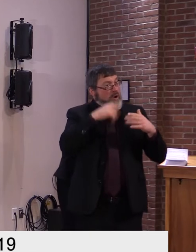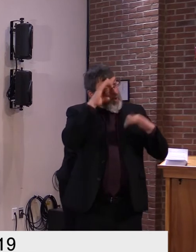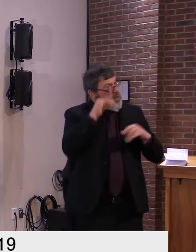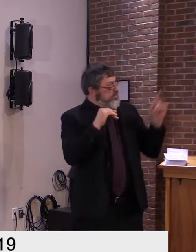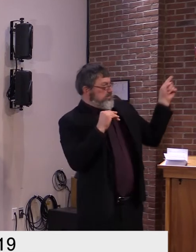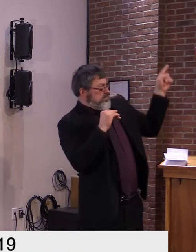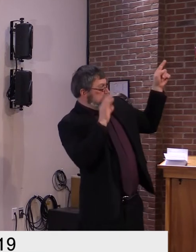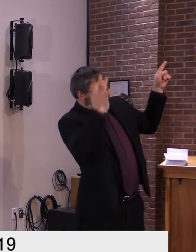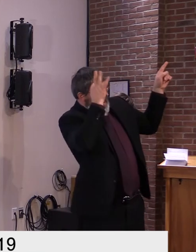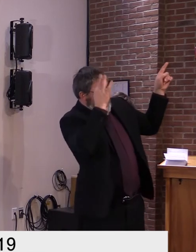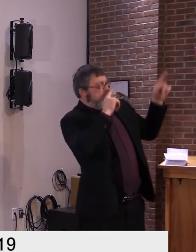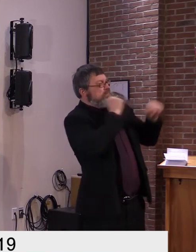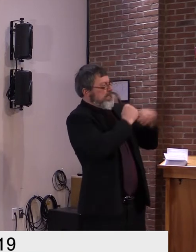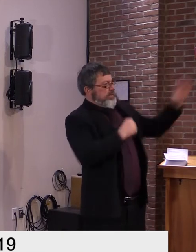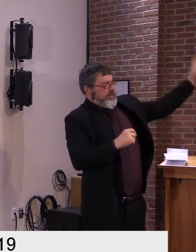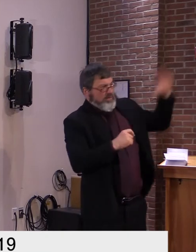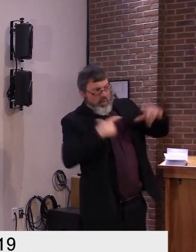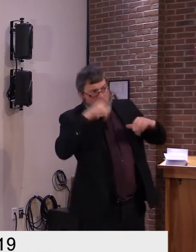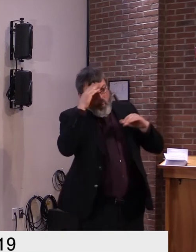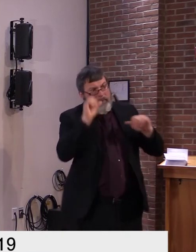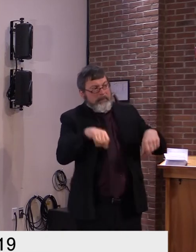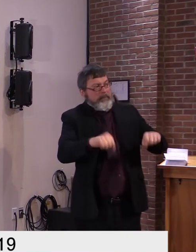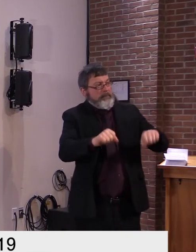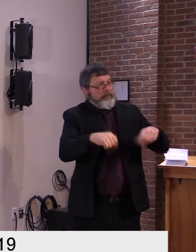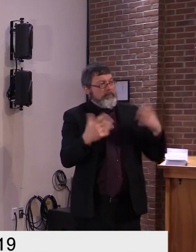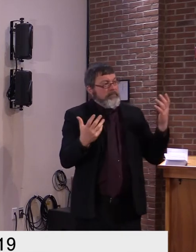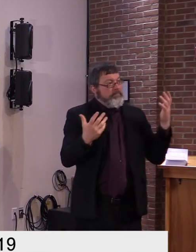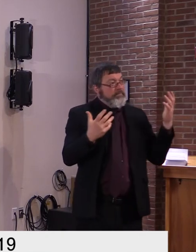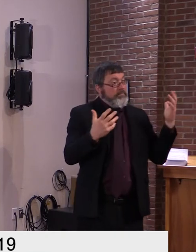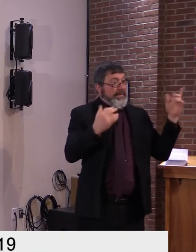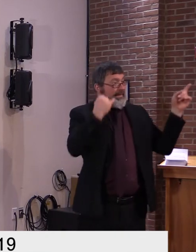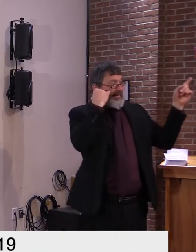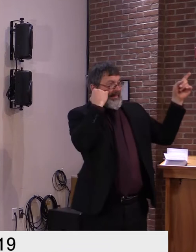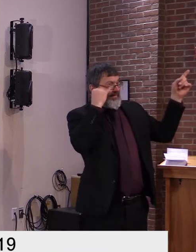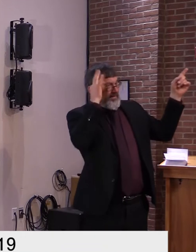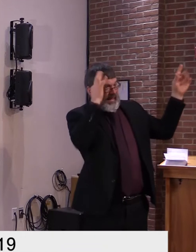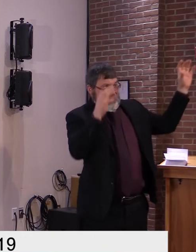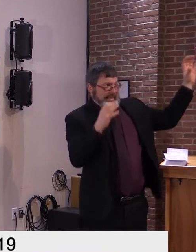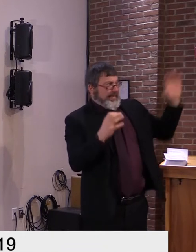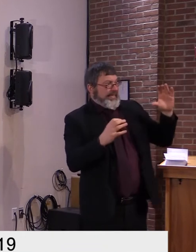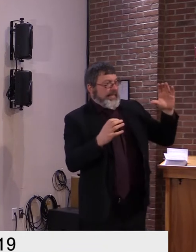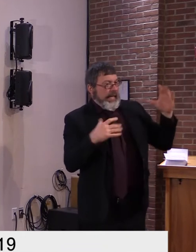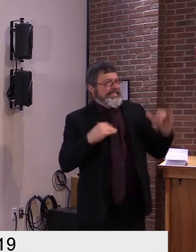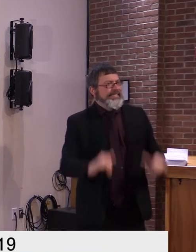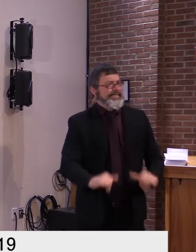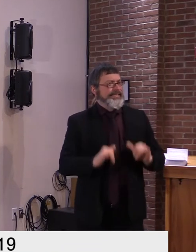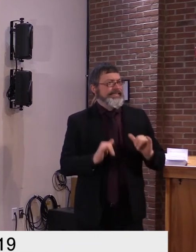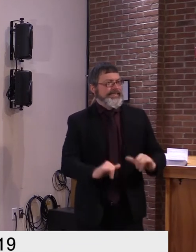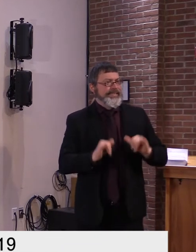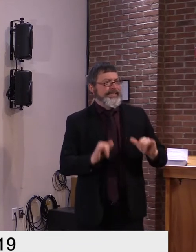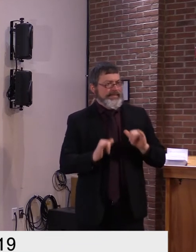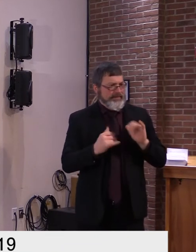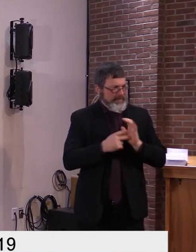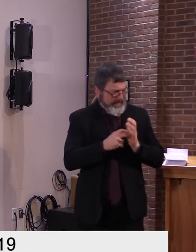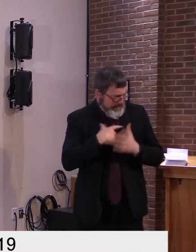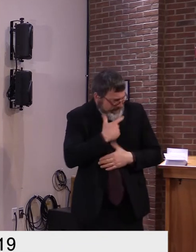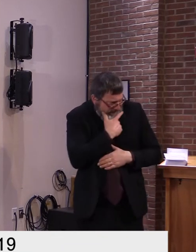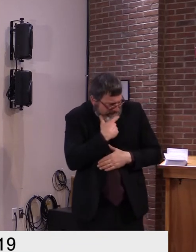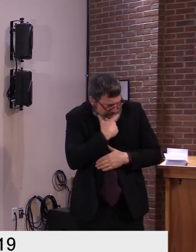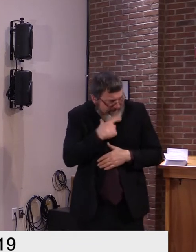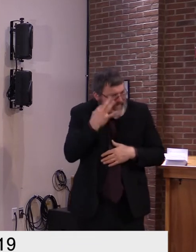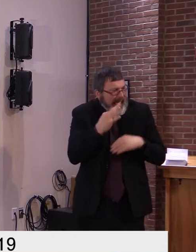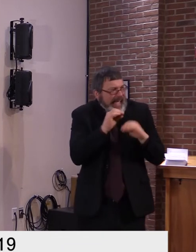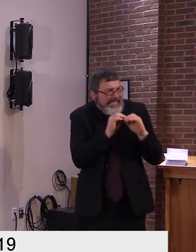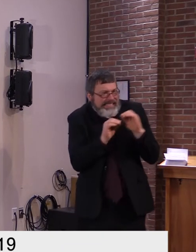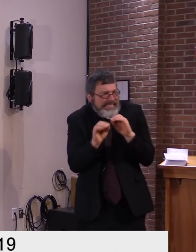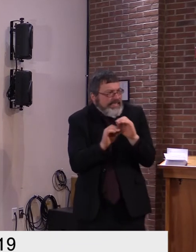out. And without further, you know, federal assistance, and I think all quarters, our expectation would be the next 6 months will